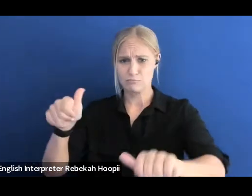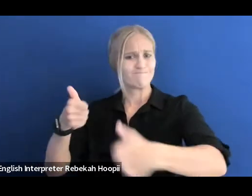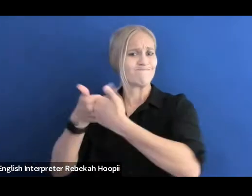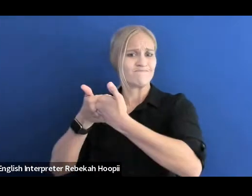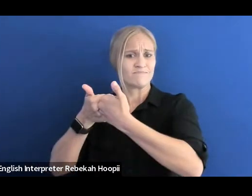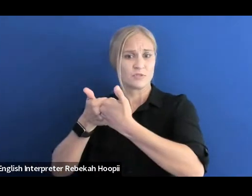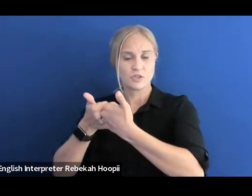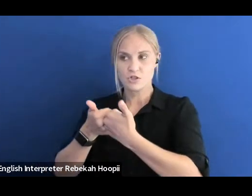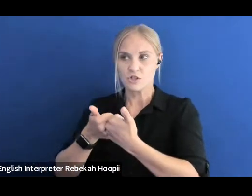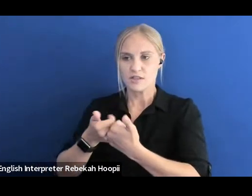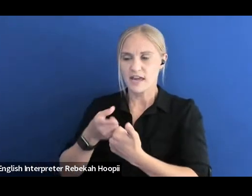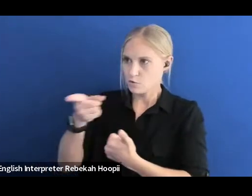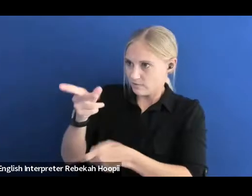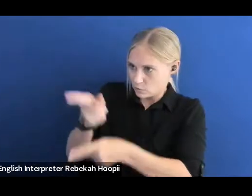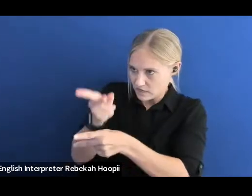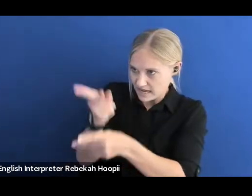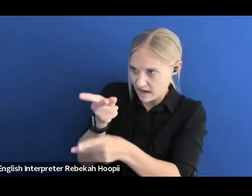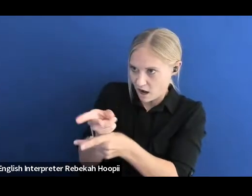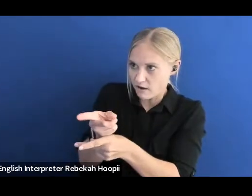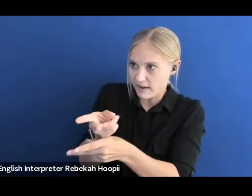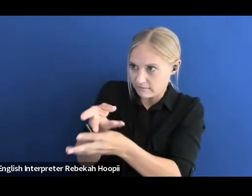leave, you guys got to clean up.